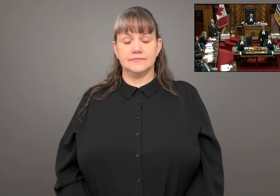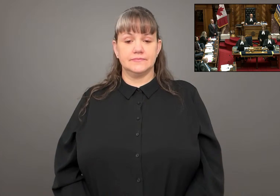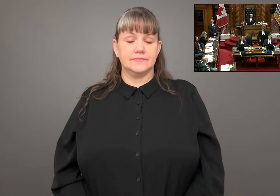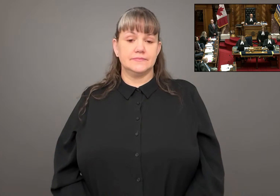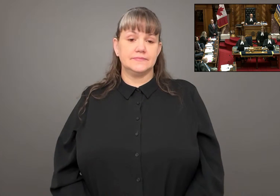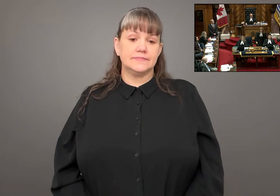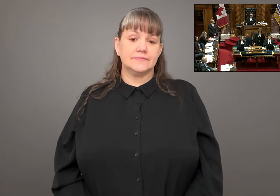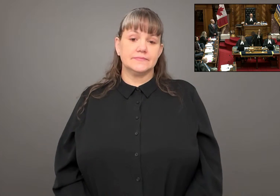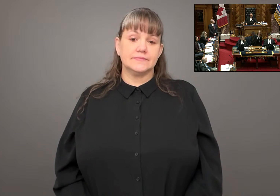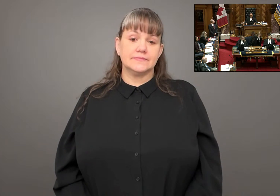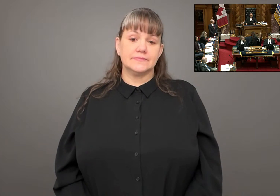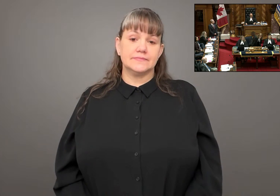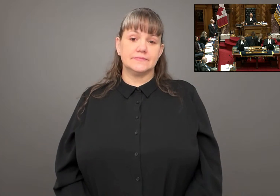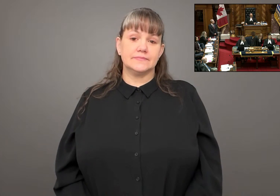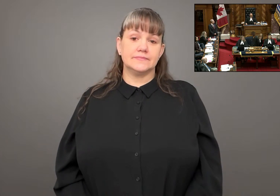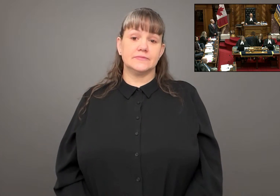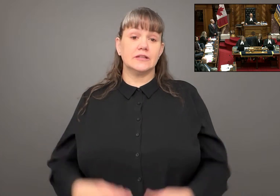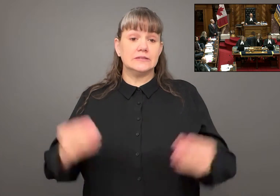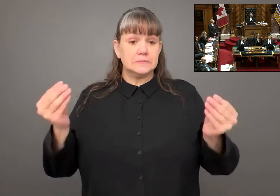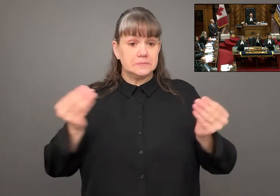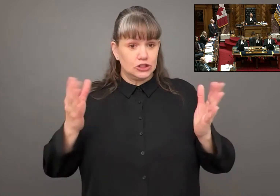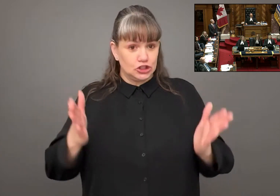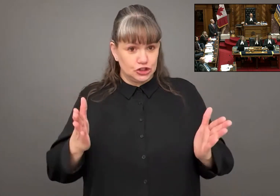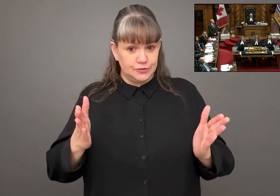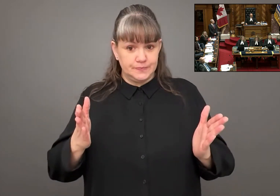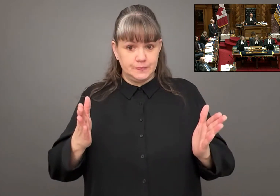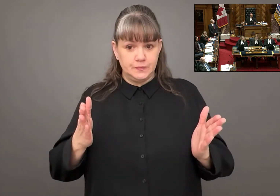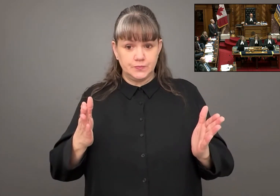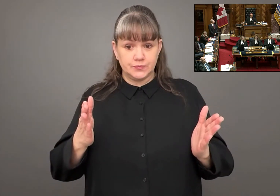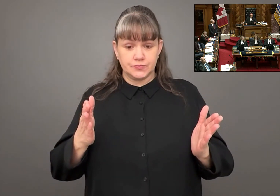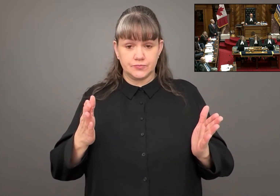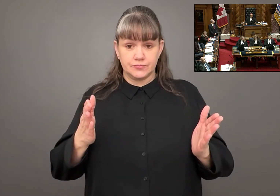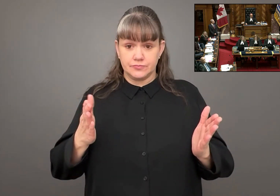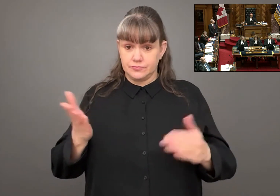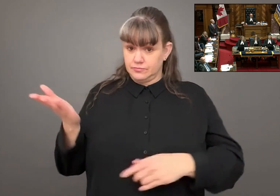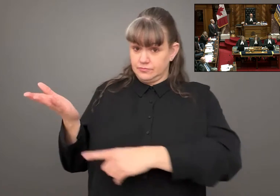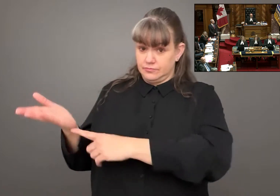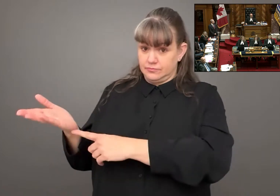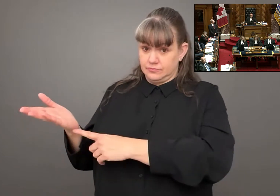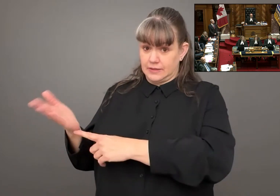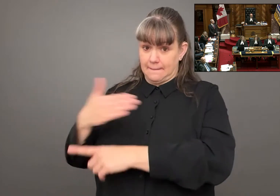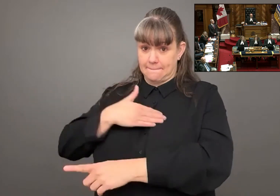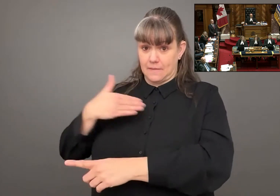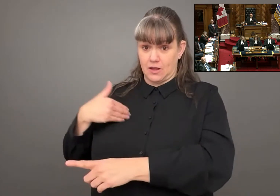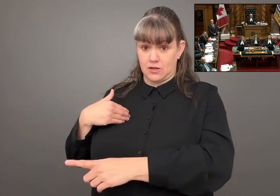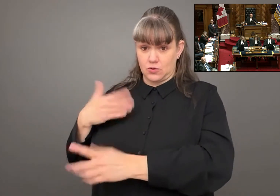Is member of state willing to respond? If not, the chair will review the